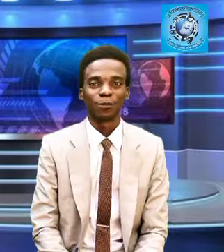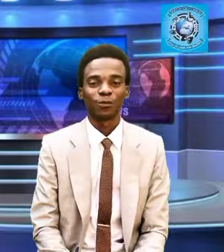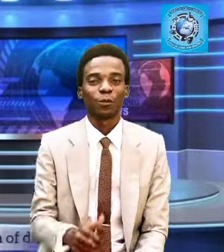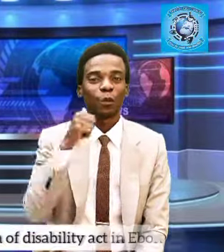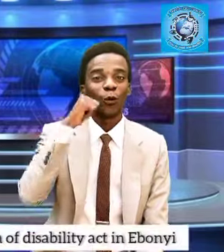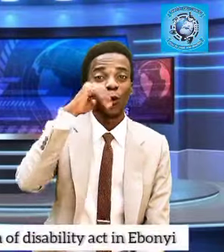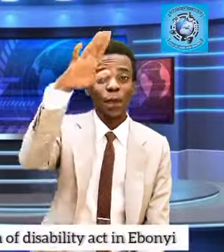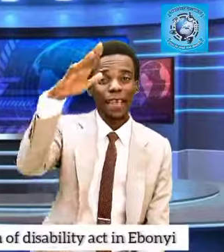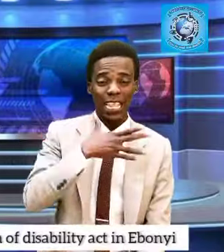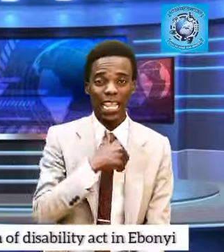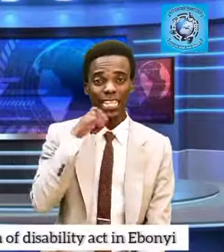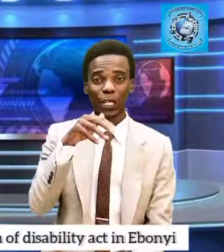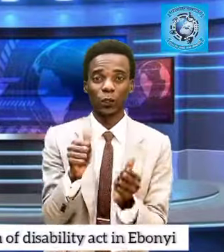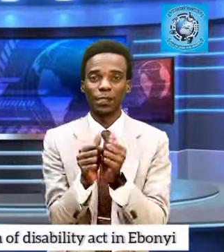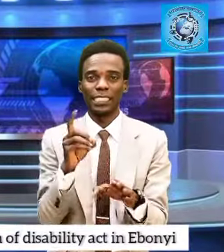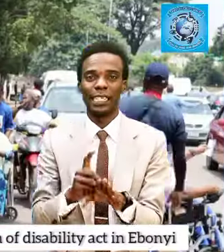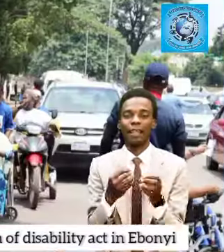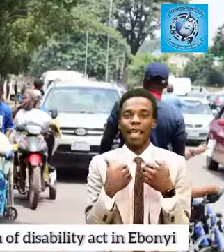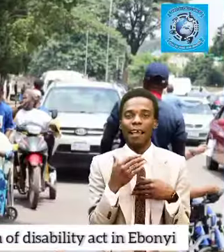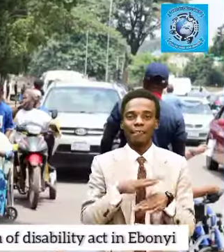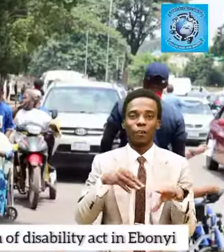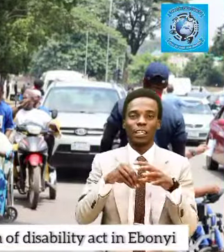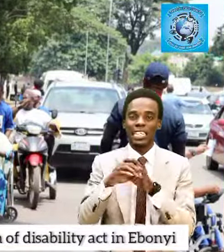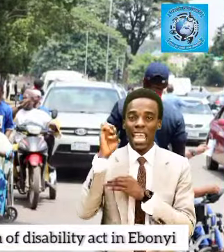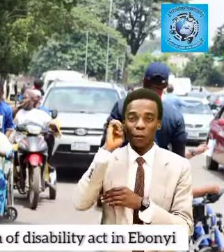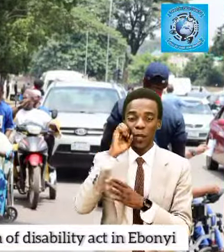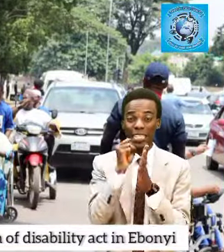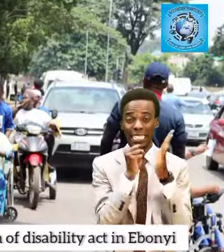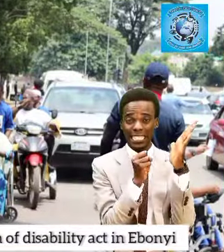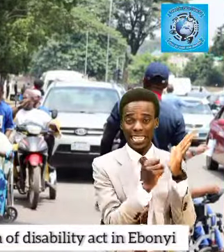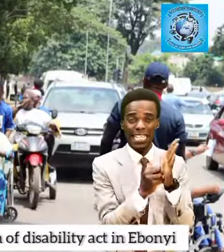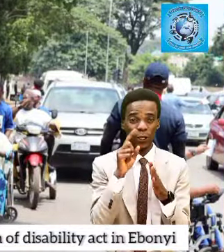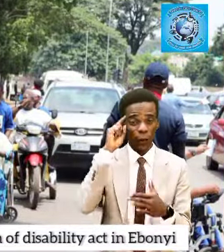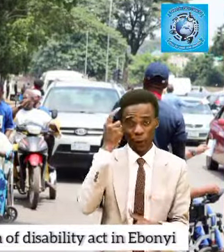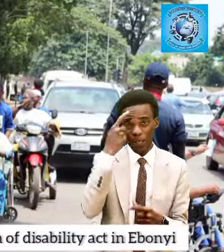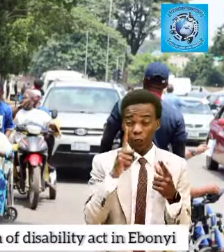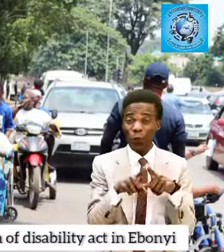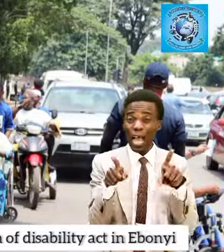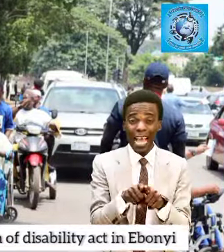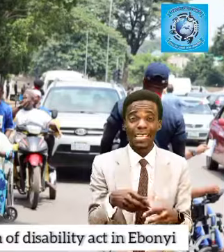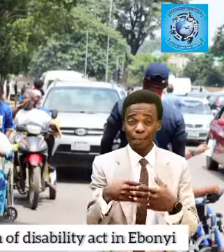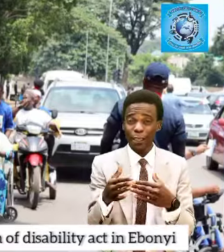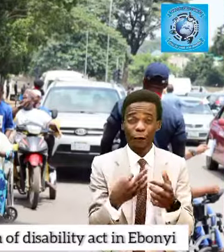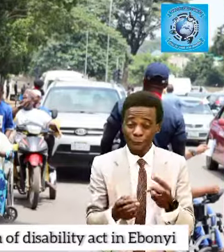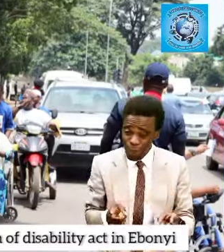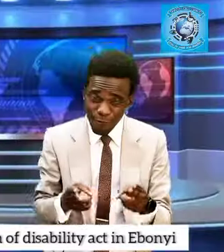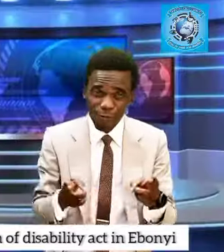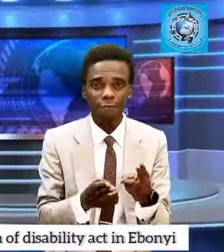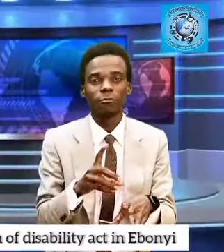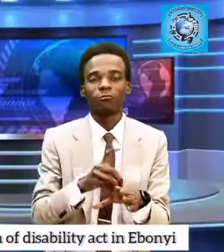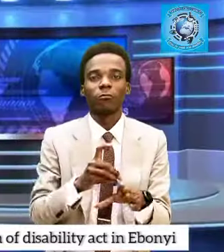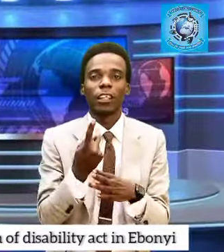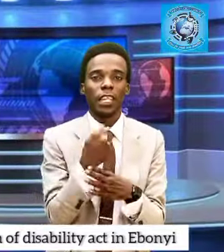Women and girls with disability have called in Ebonyi State government to, as a matter of urgency, domesticate